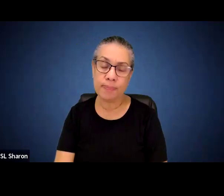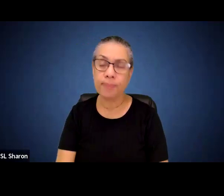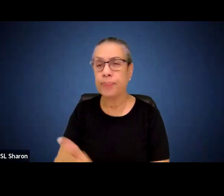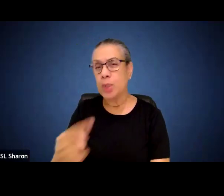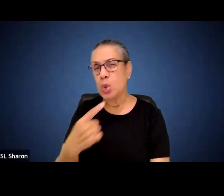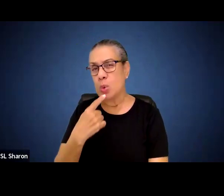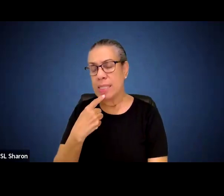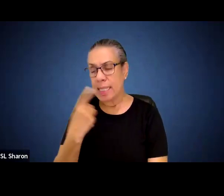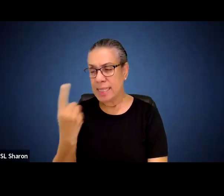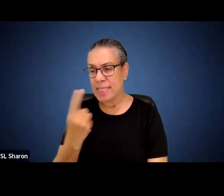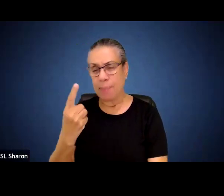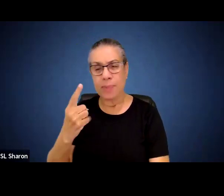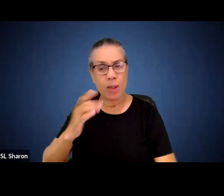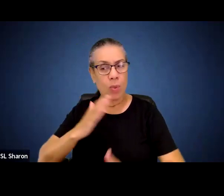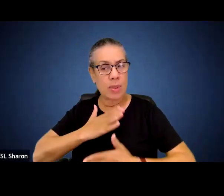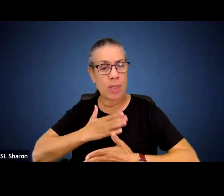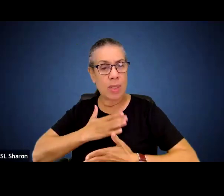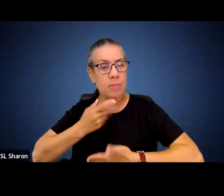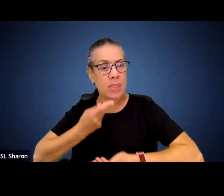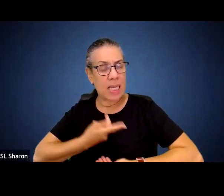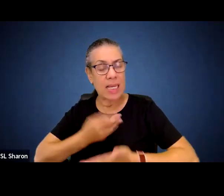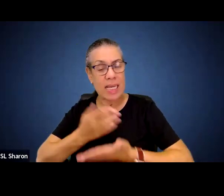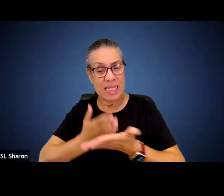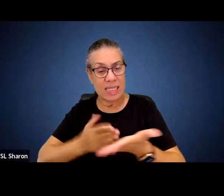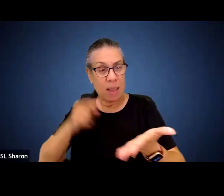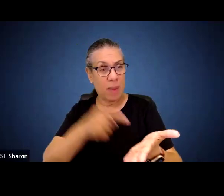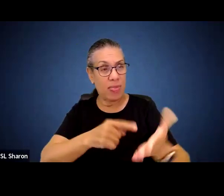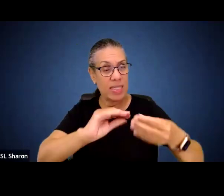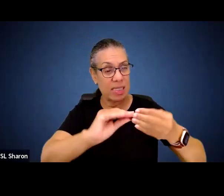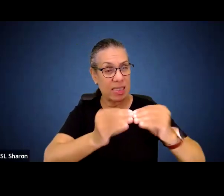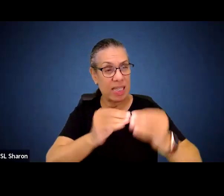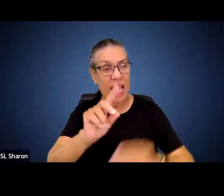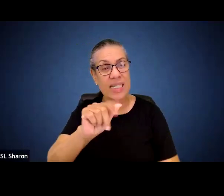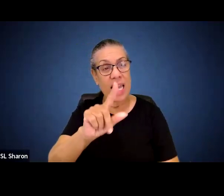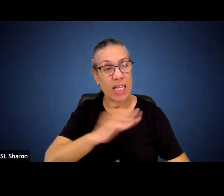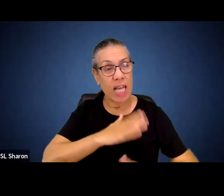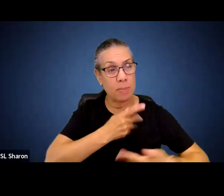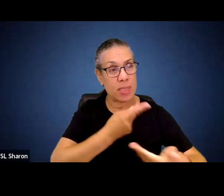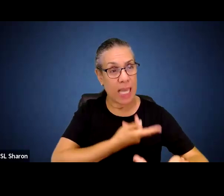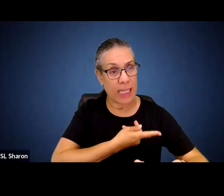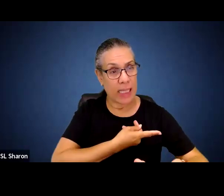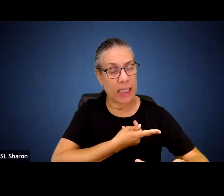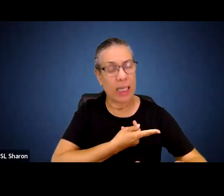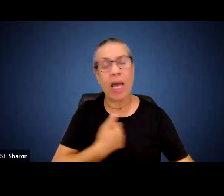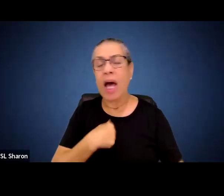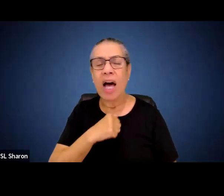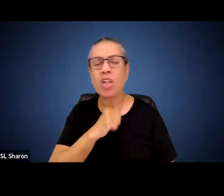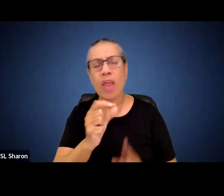something was upsetting, that some of this data was upsetting. I guess the word I want to say, it's unacceptable.